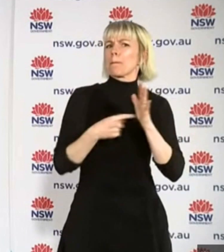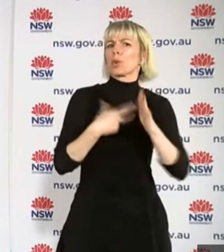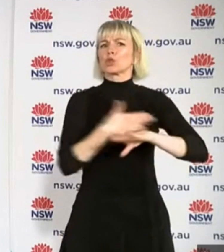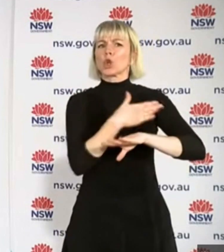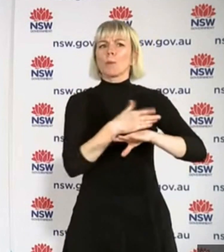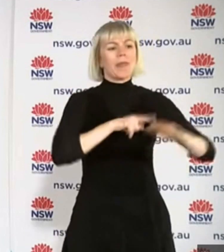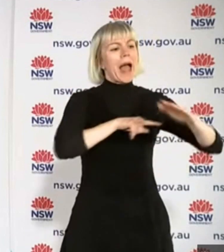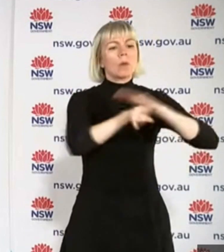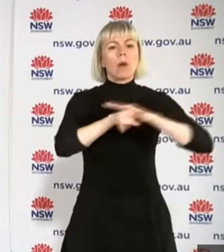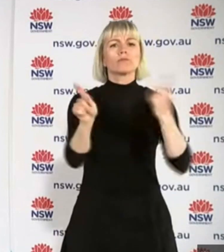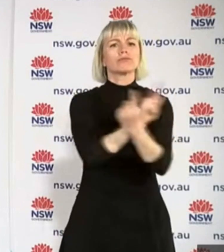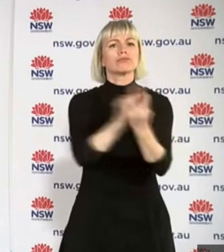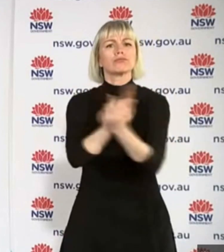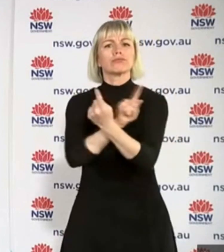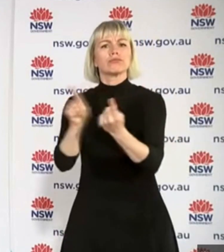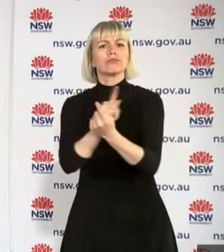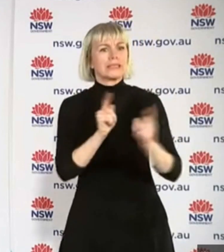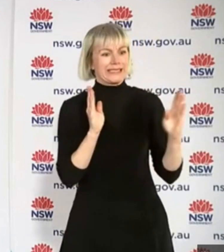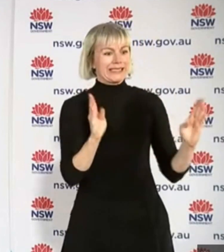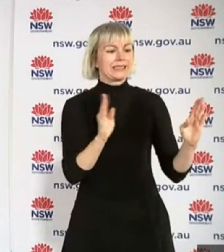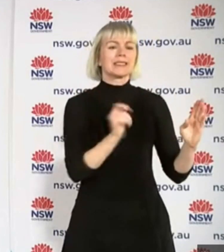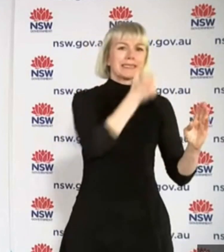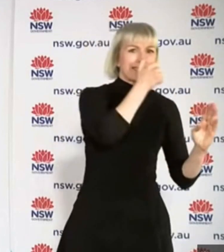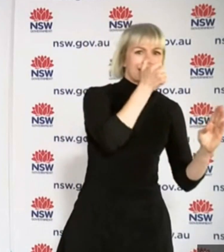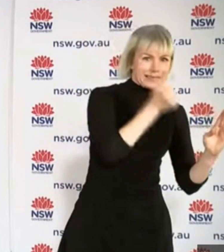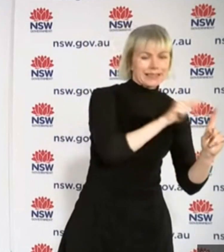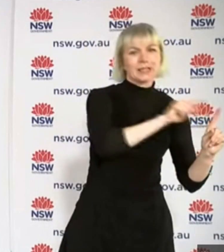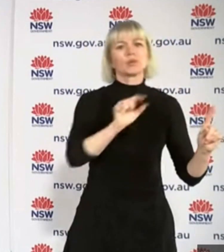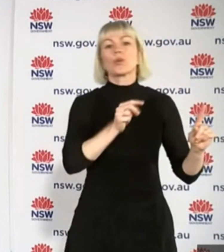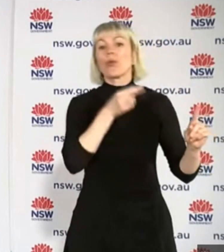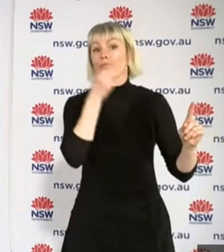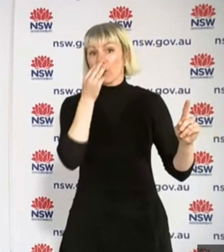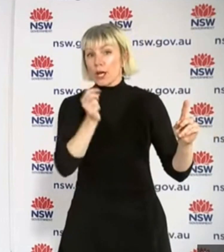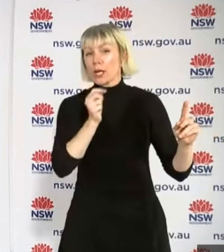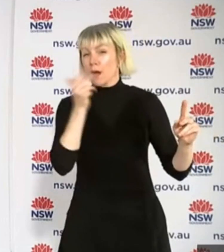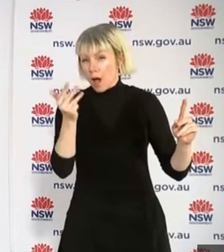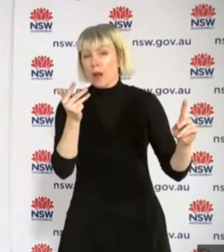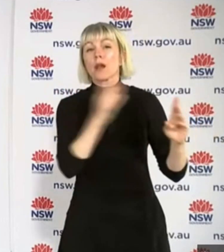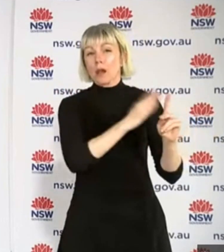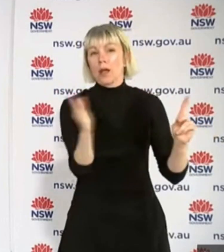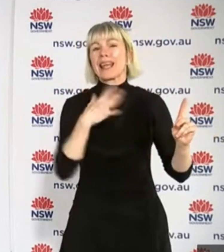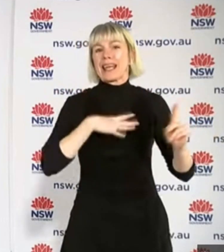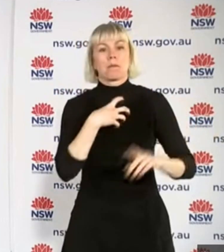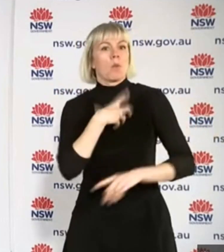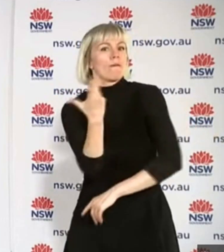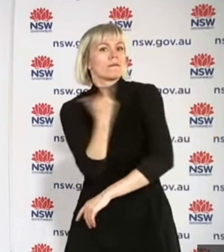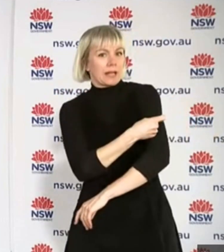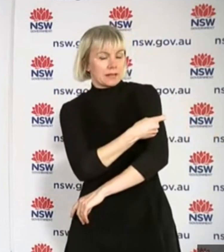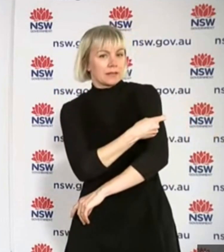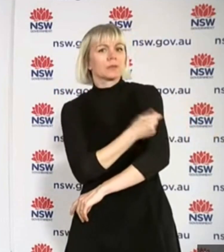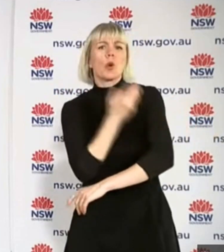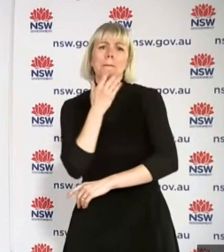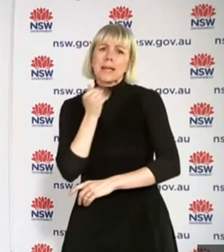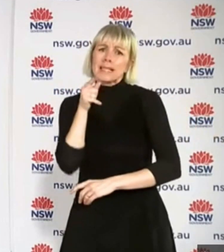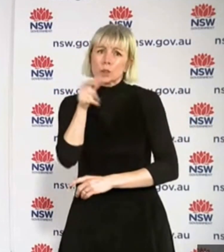to 39-year-old age group in particular increase rapidly. It is high now, but I actually want to see it get up to that 90% as